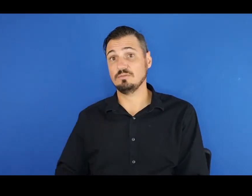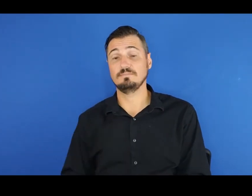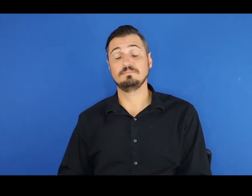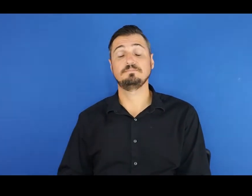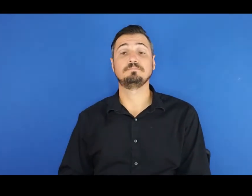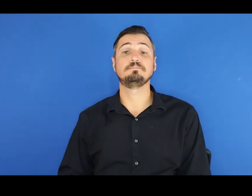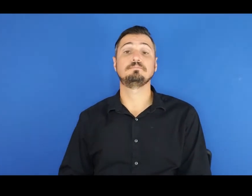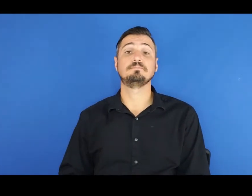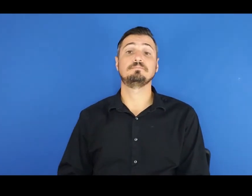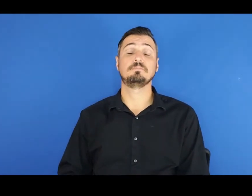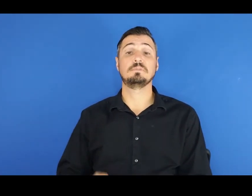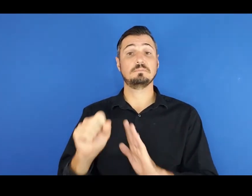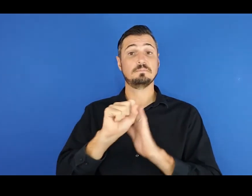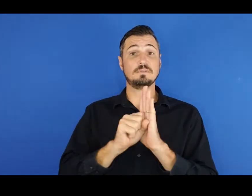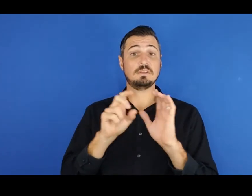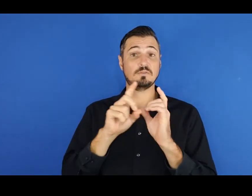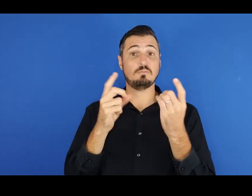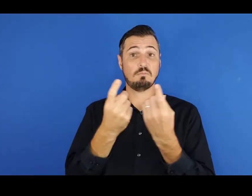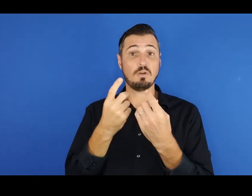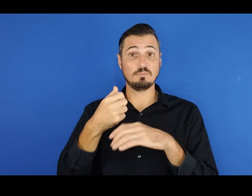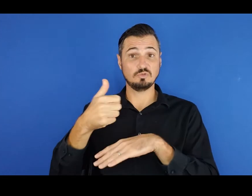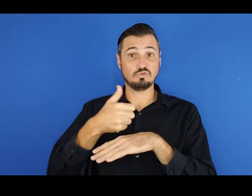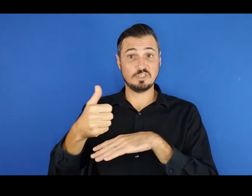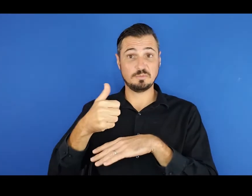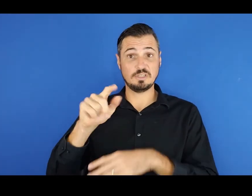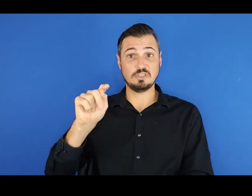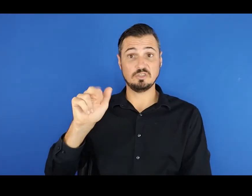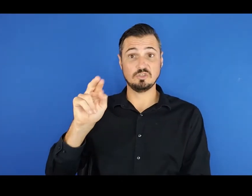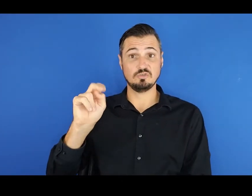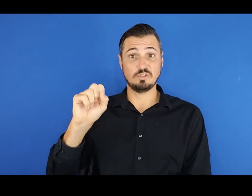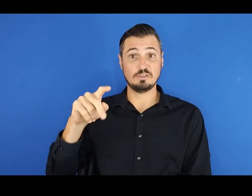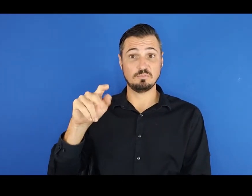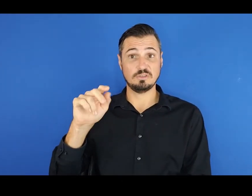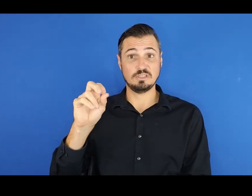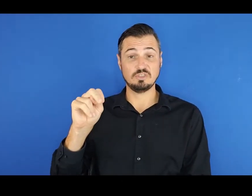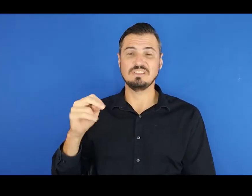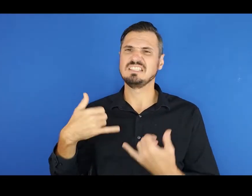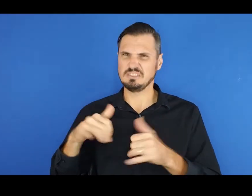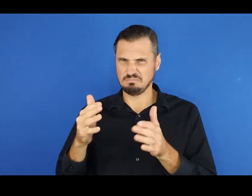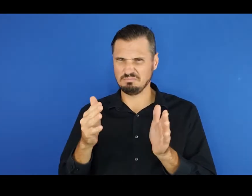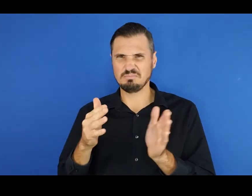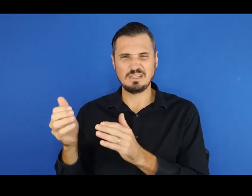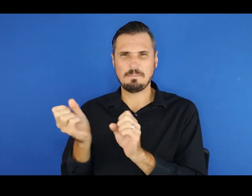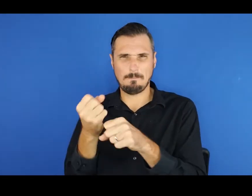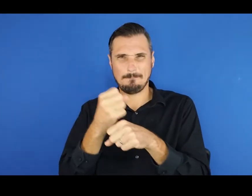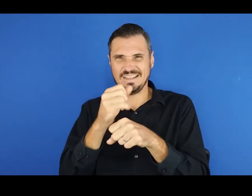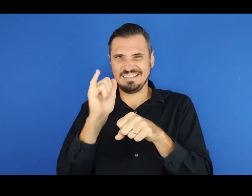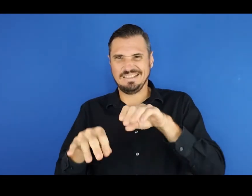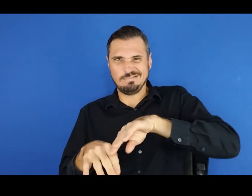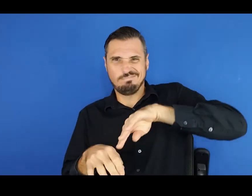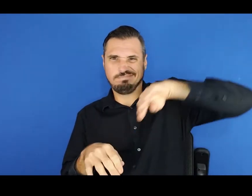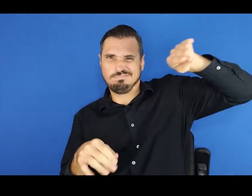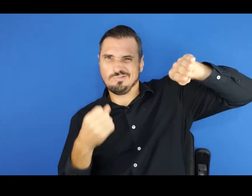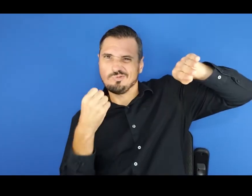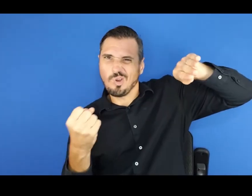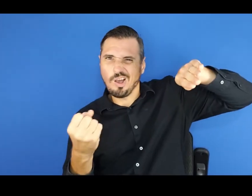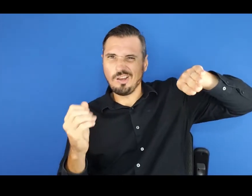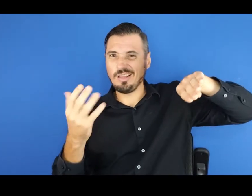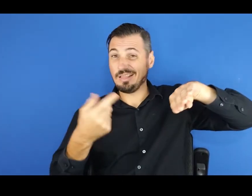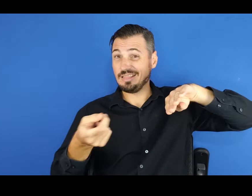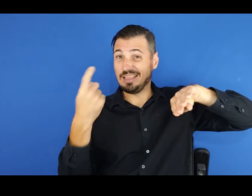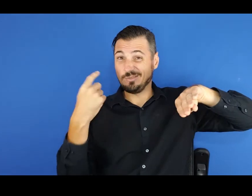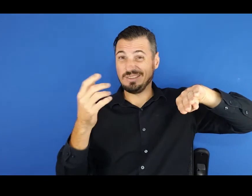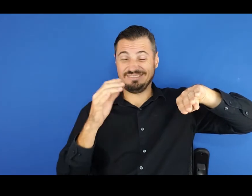The State Department of Transportation continues to stabilize the Hanalei hillside on the Kuhio Highway following a massive landslide last